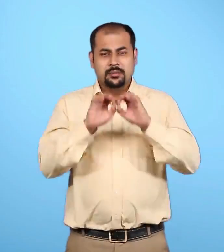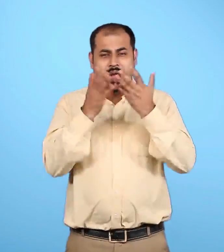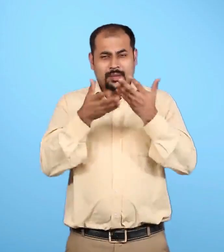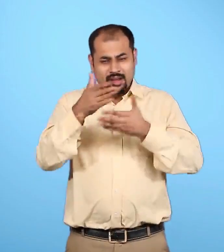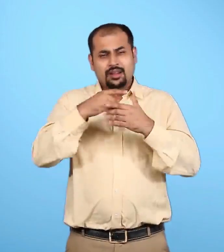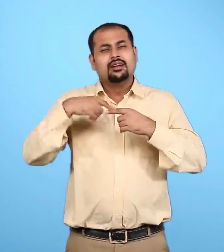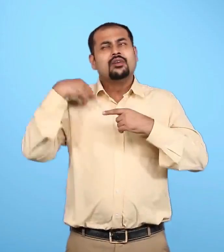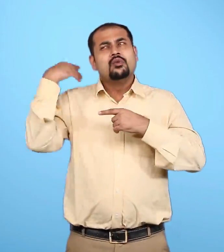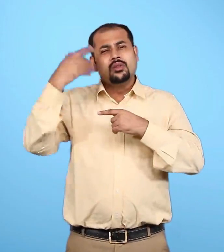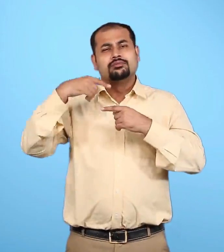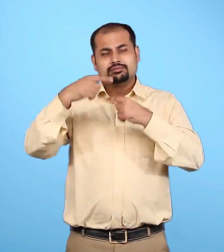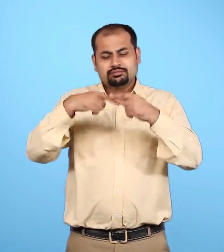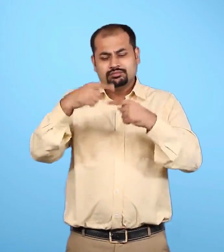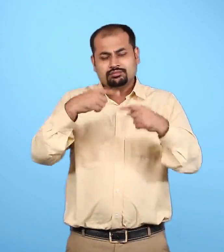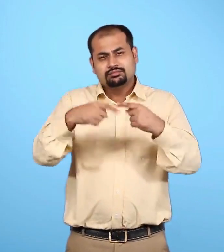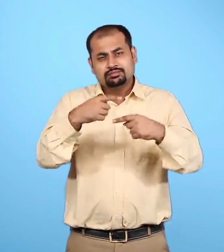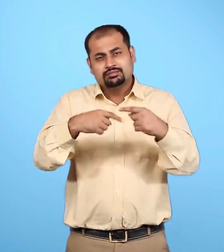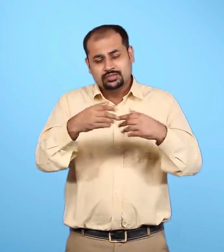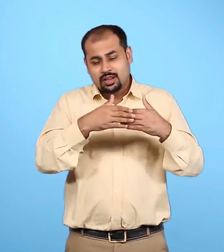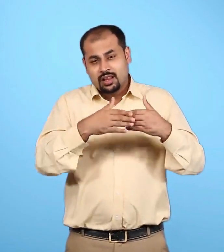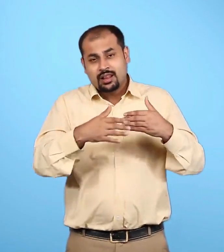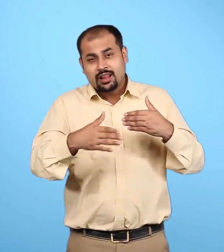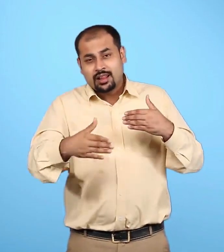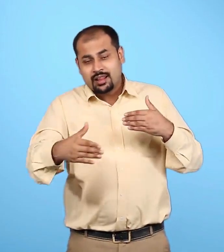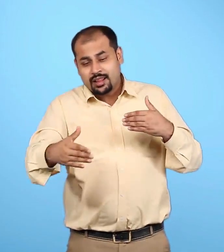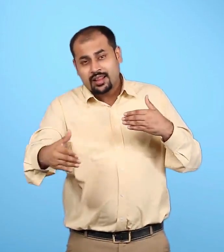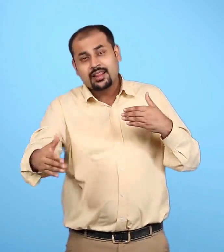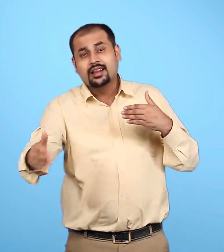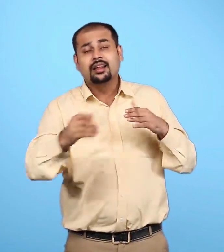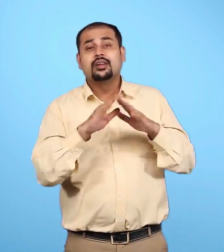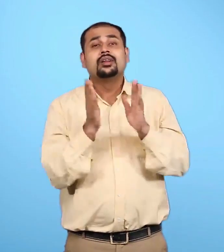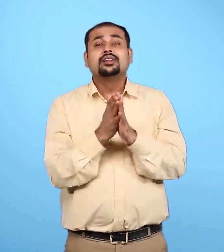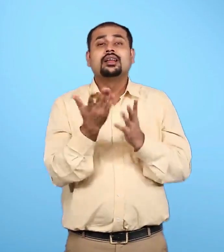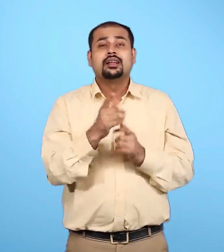If he takes his family tree forward, in which generation will he find